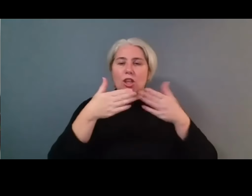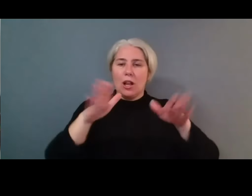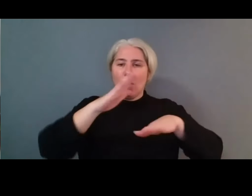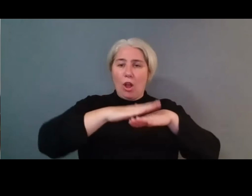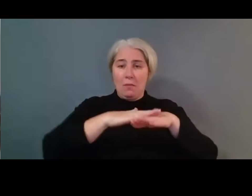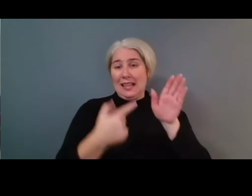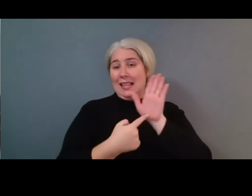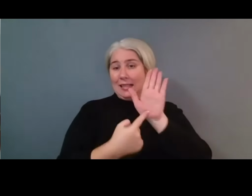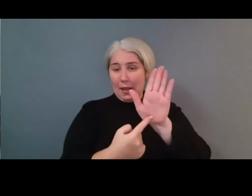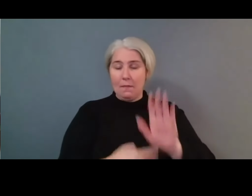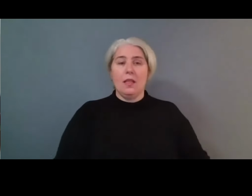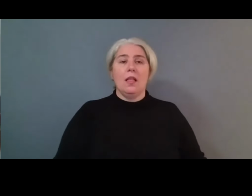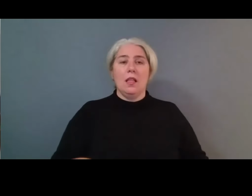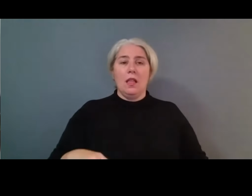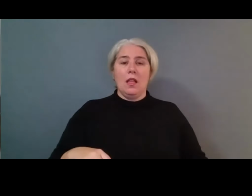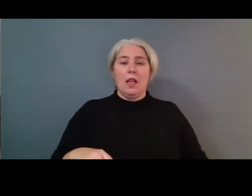I think